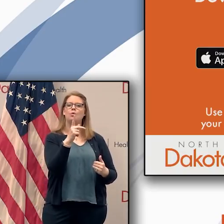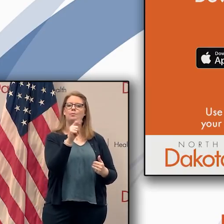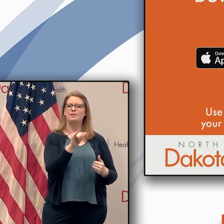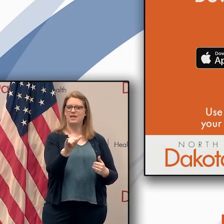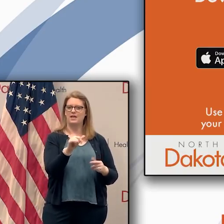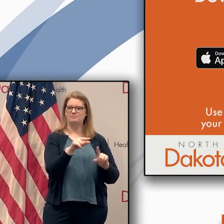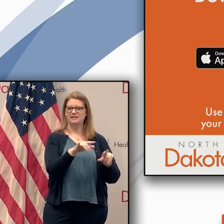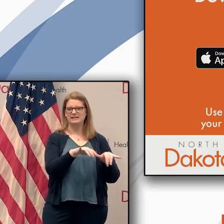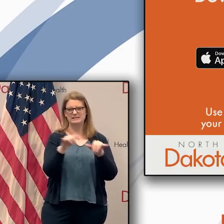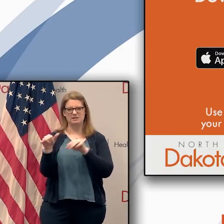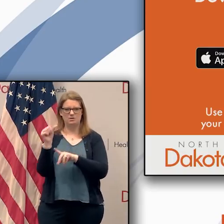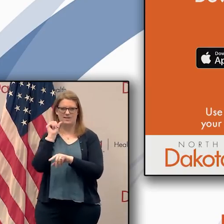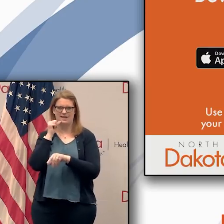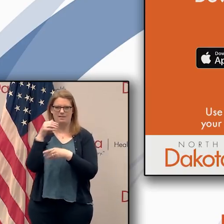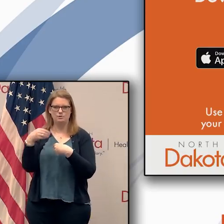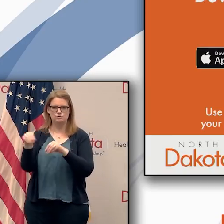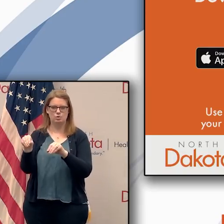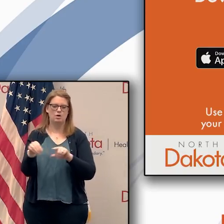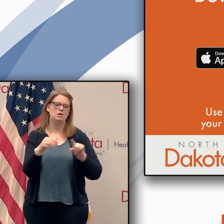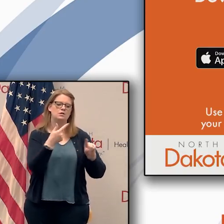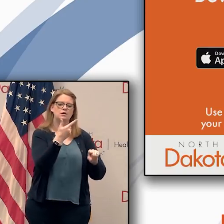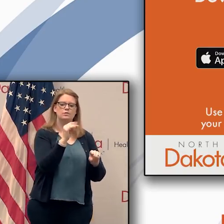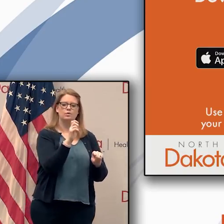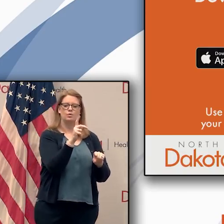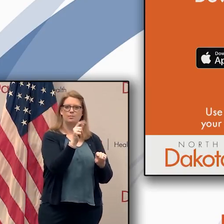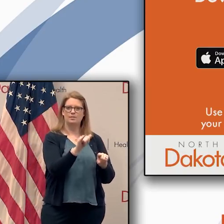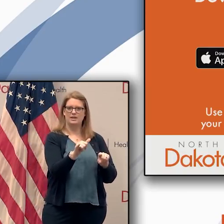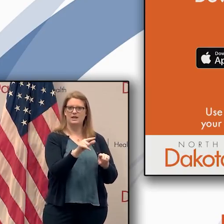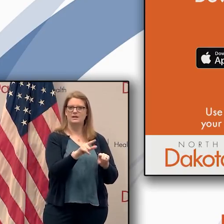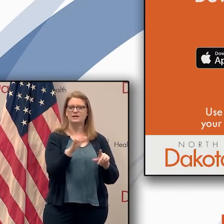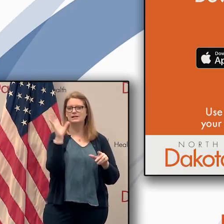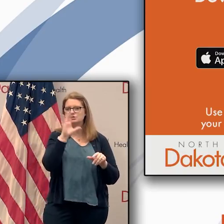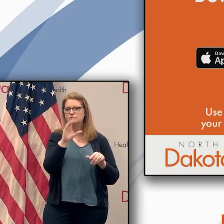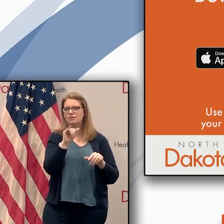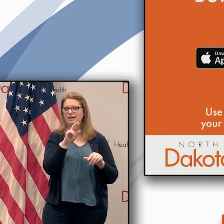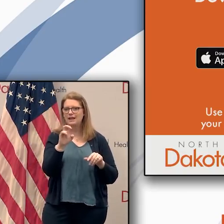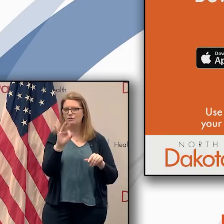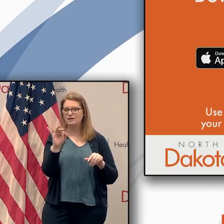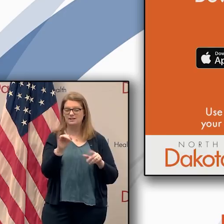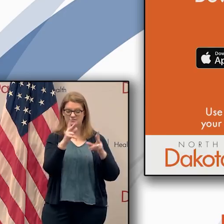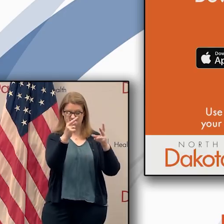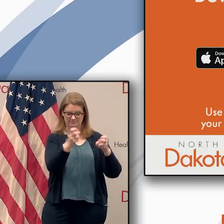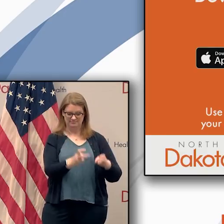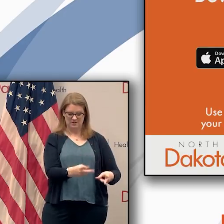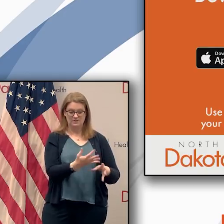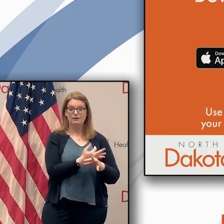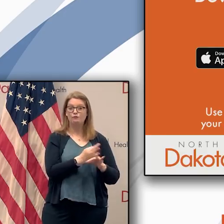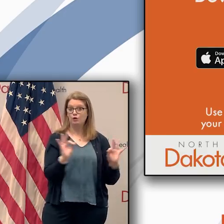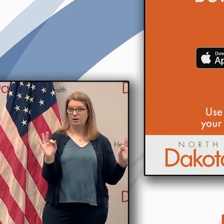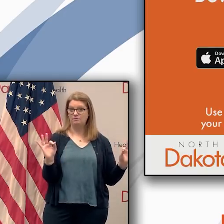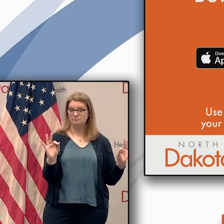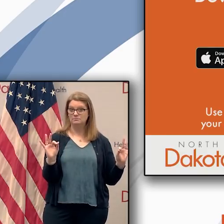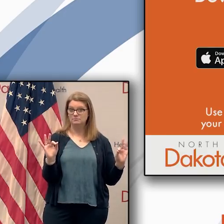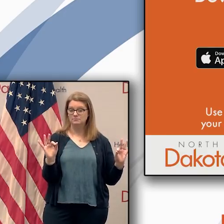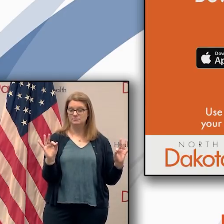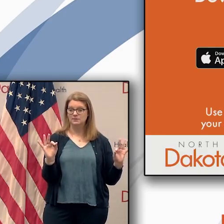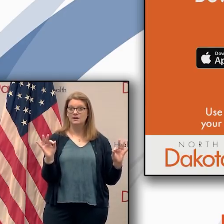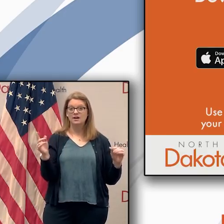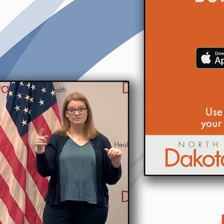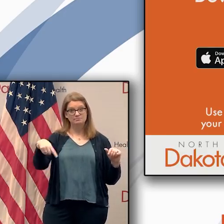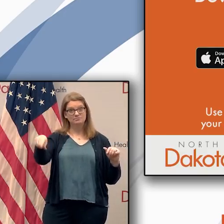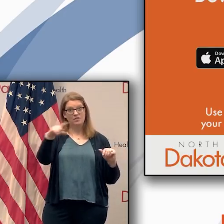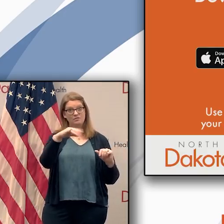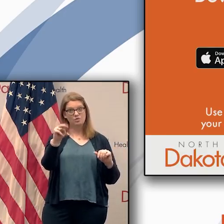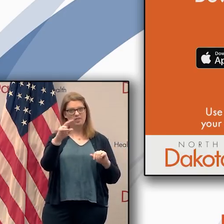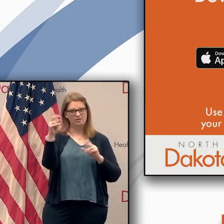similar to the Apple Store. So you can go on to the Google Play Store, search for Care 19, download it. It's free. Thank you to the many North Dakotans who have